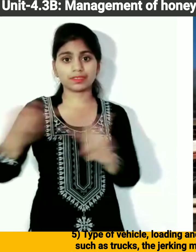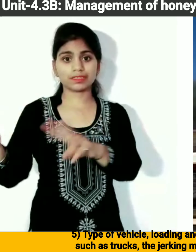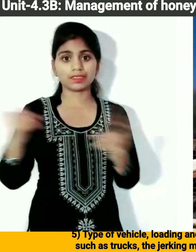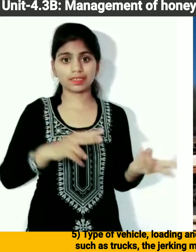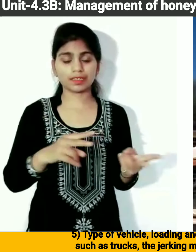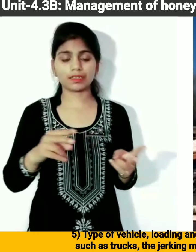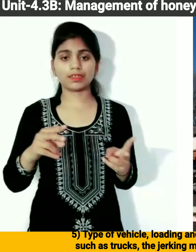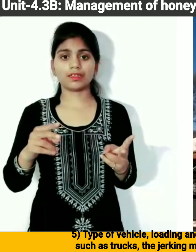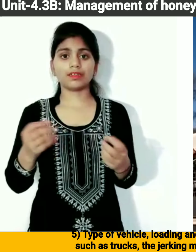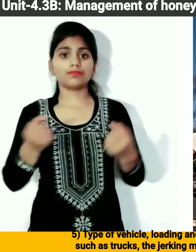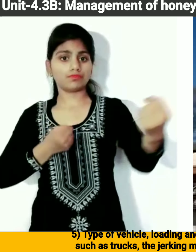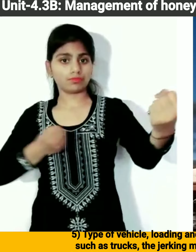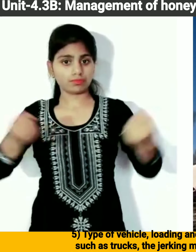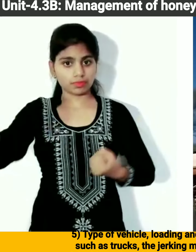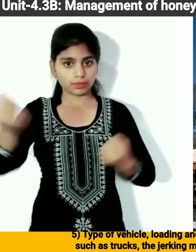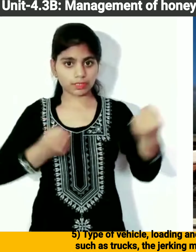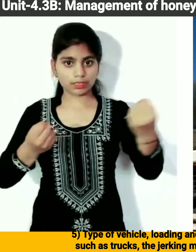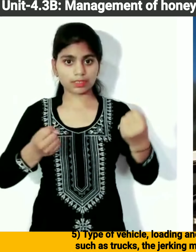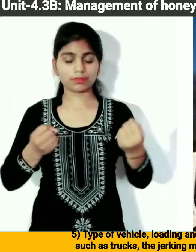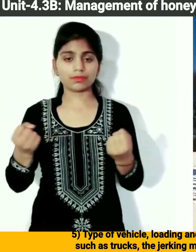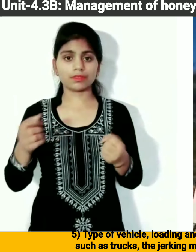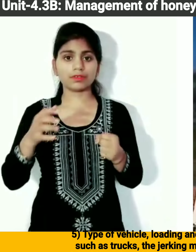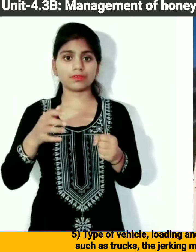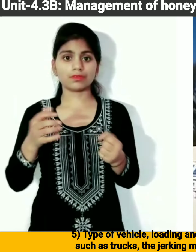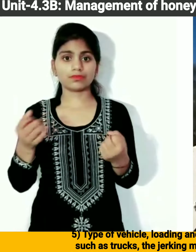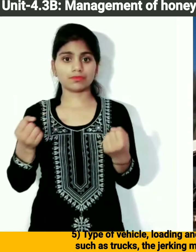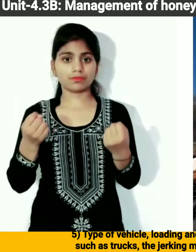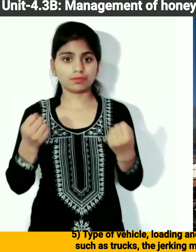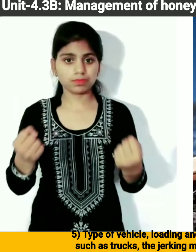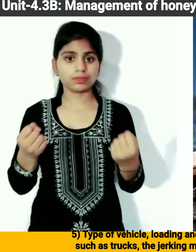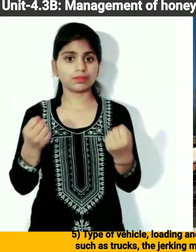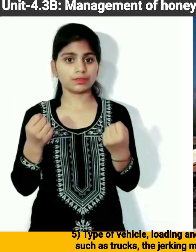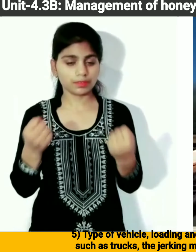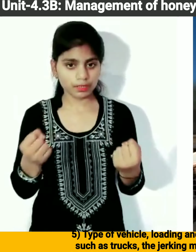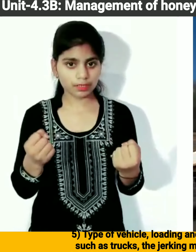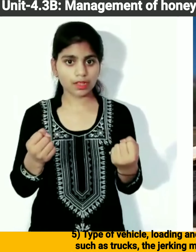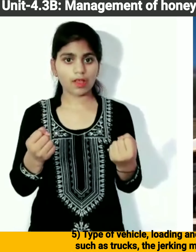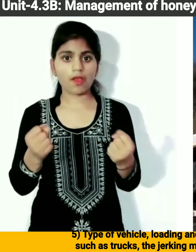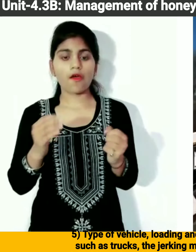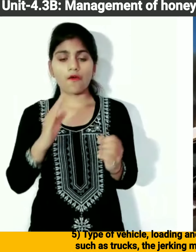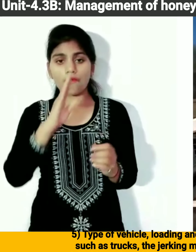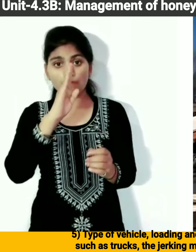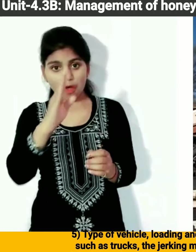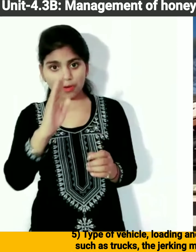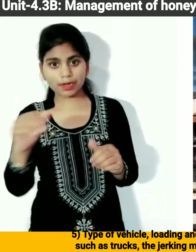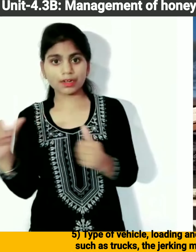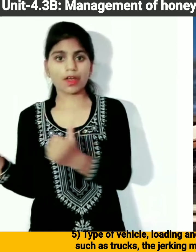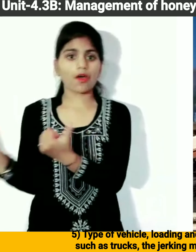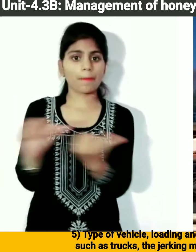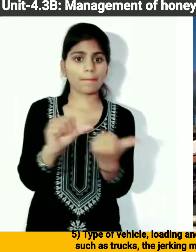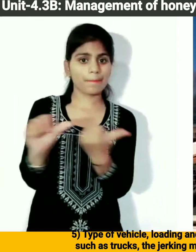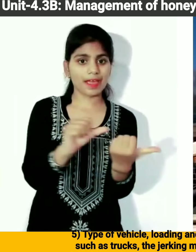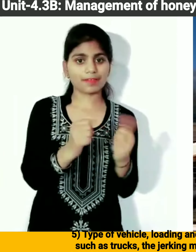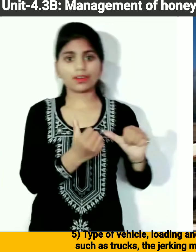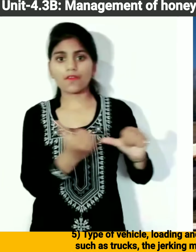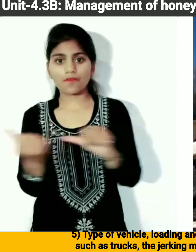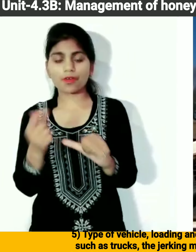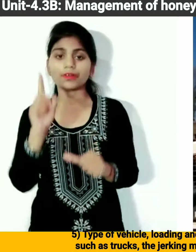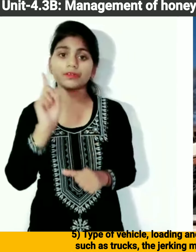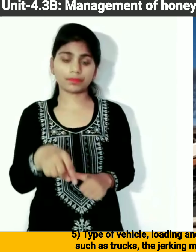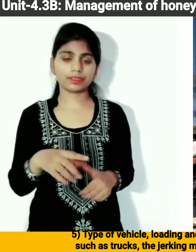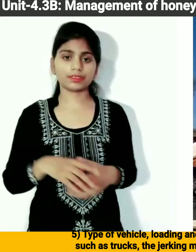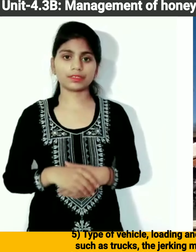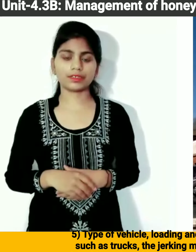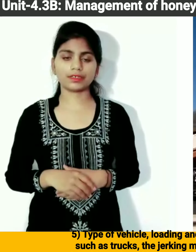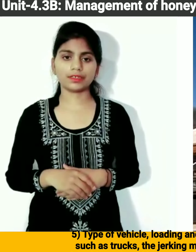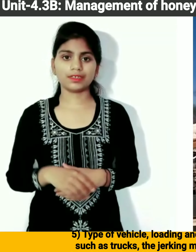movements will be forward and backward. Hence, the length side of the hives should